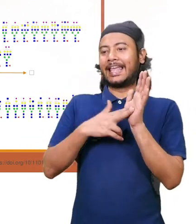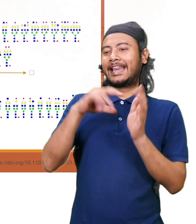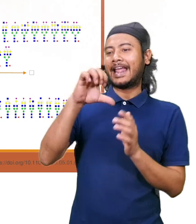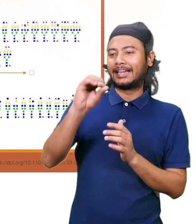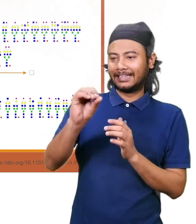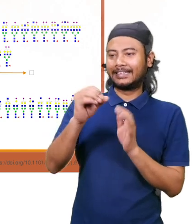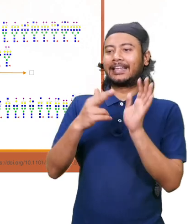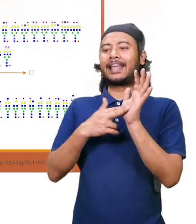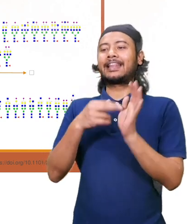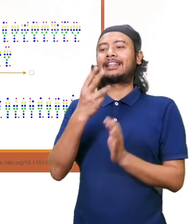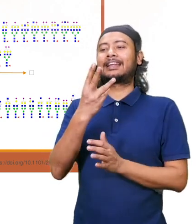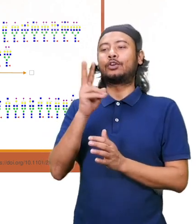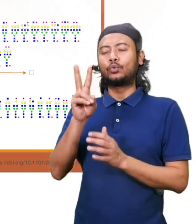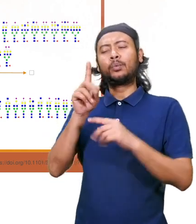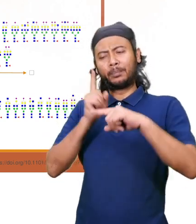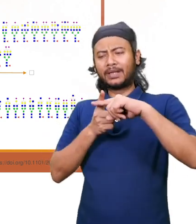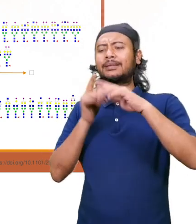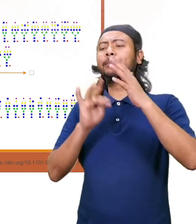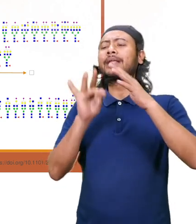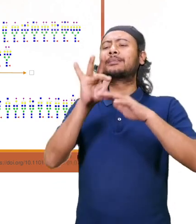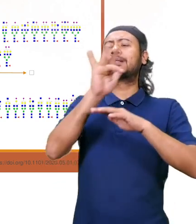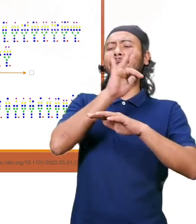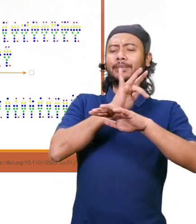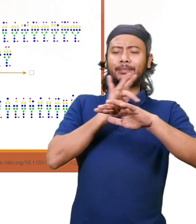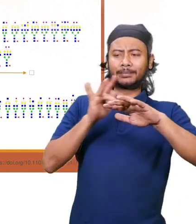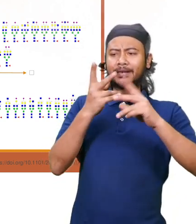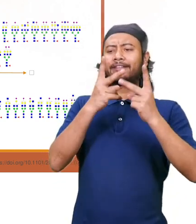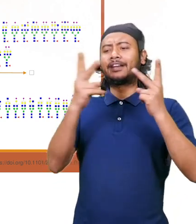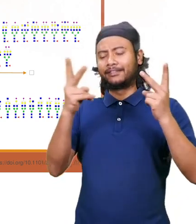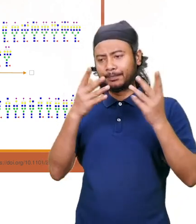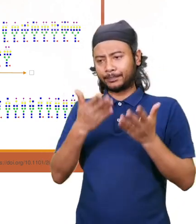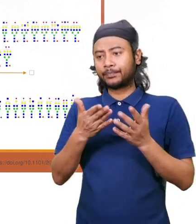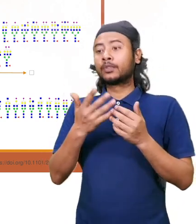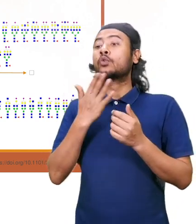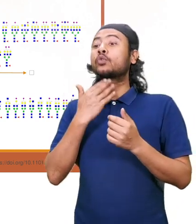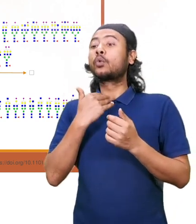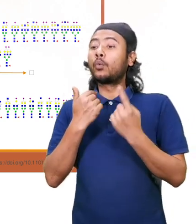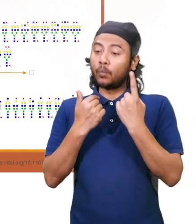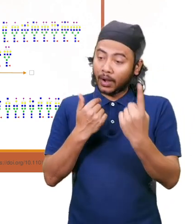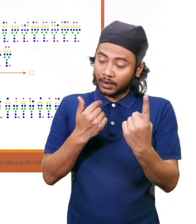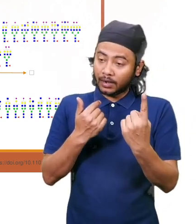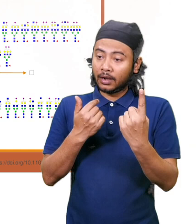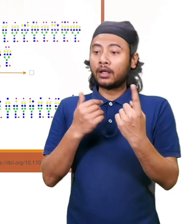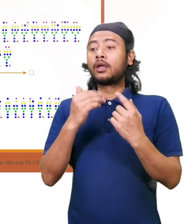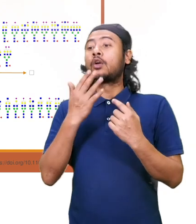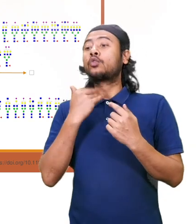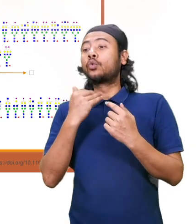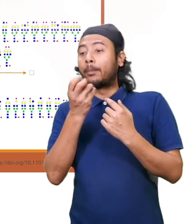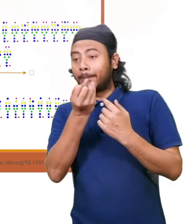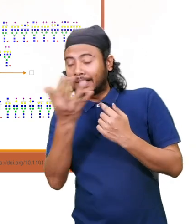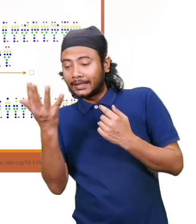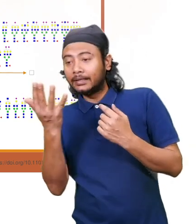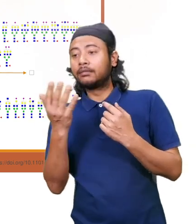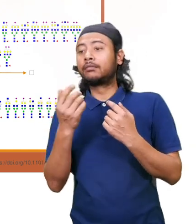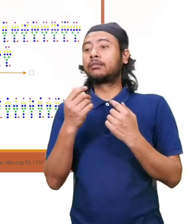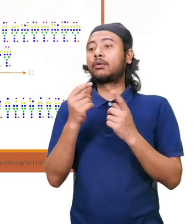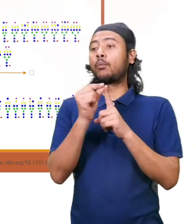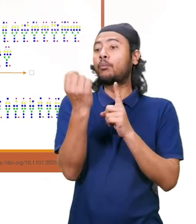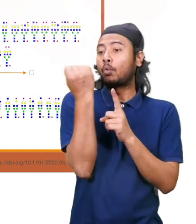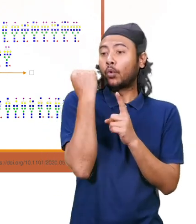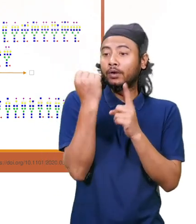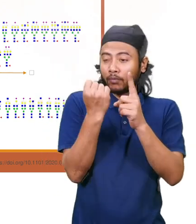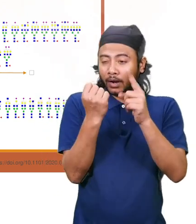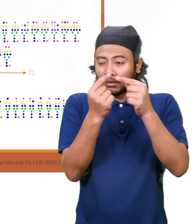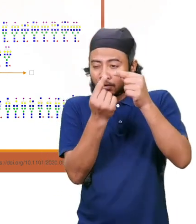this glycosylation at each of these sites as shown in these figures, and there are